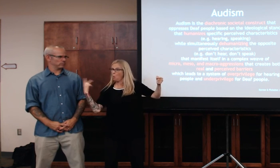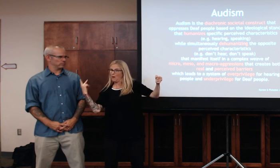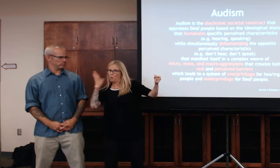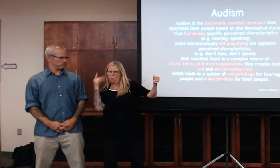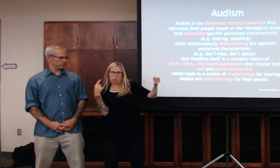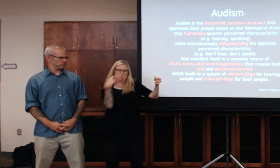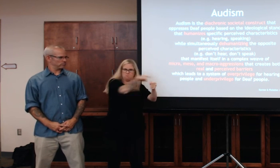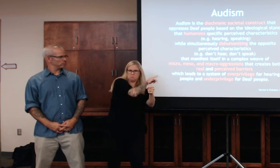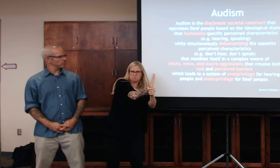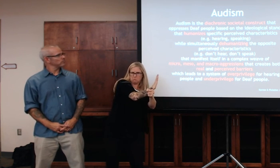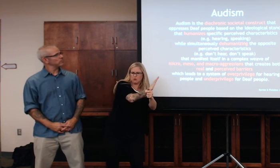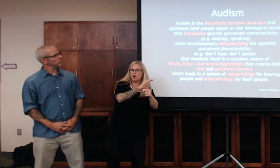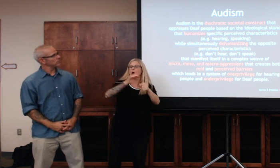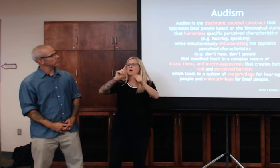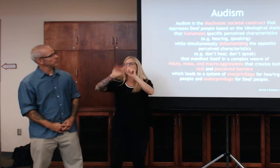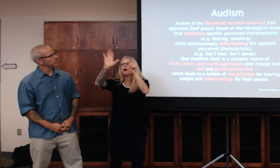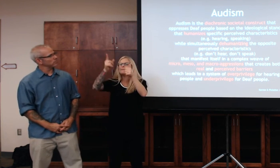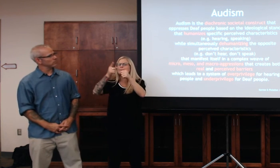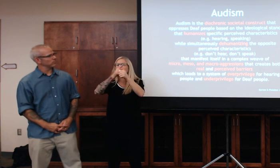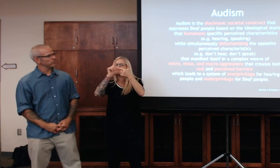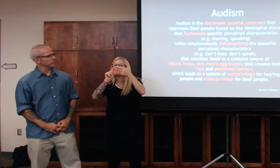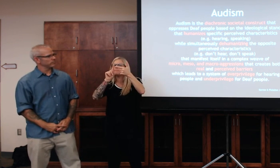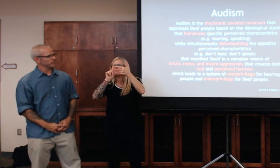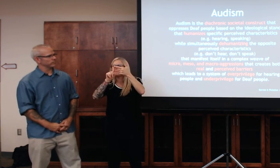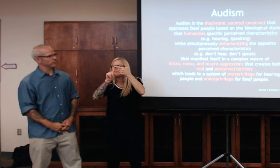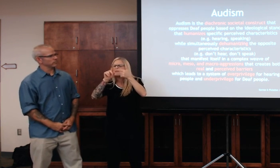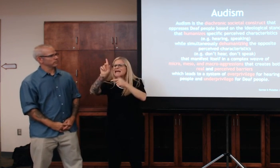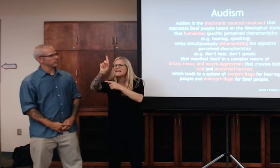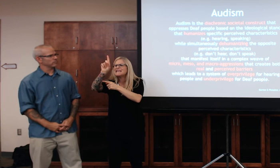Now, we will be going back to that in just a minute.